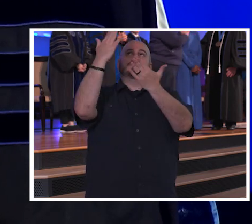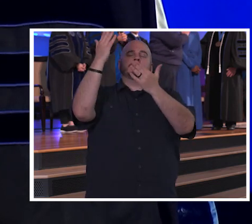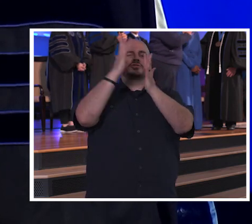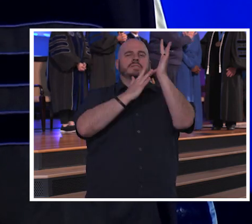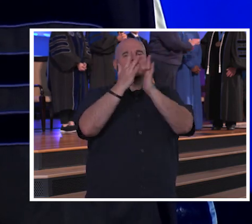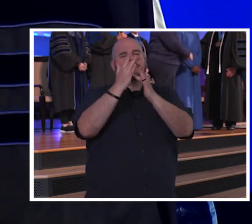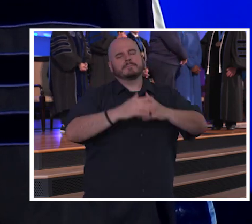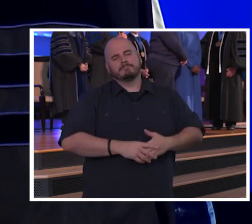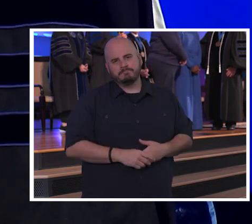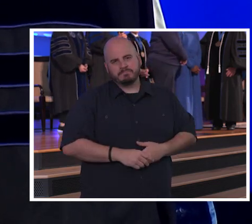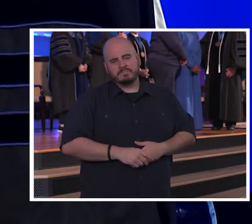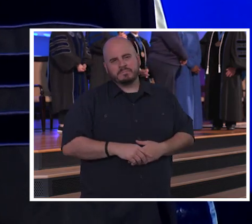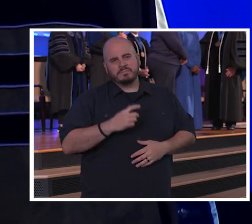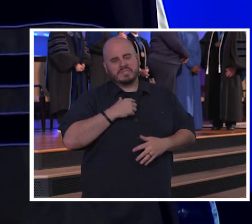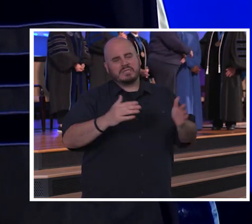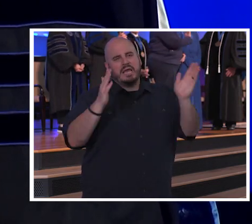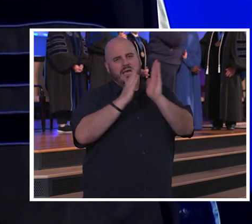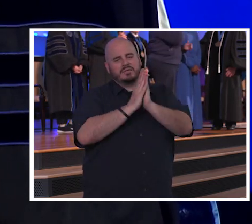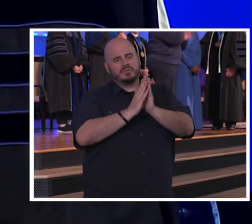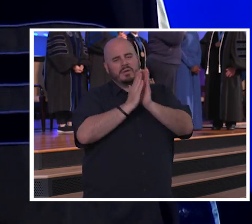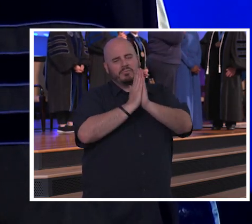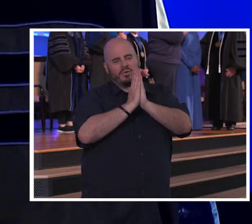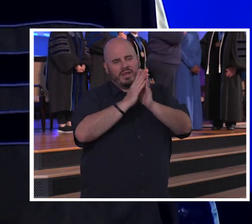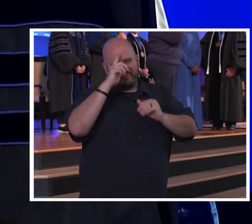We just ask that she would pray for us,